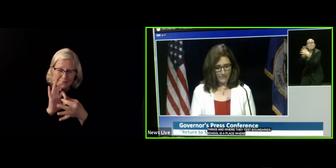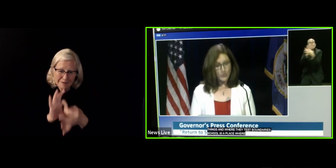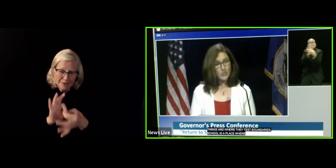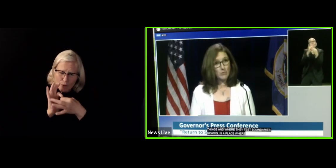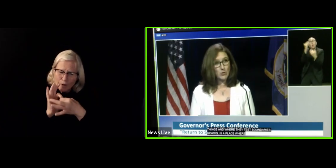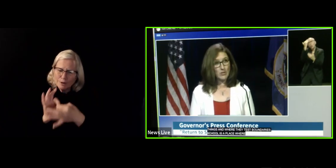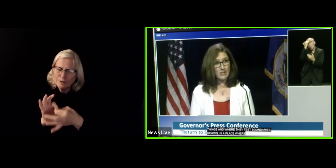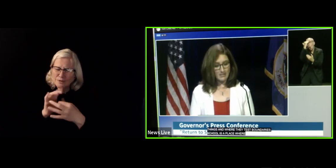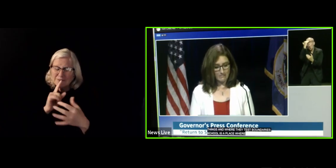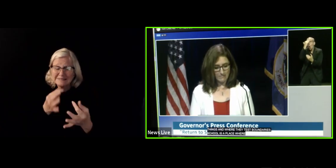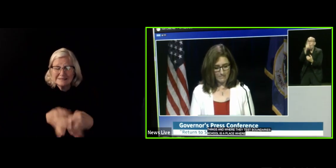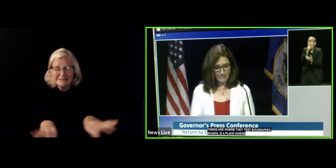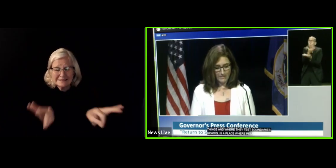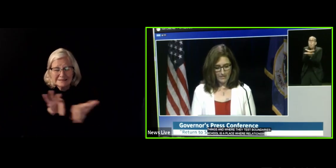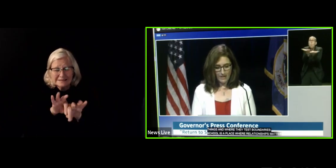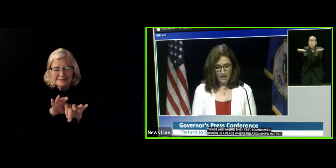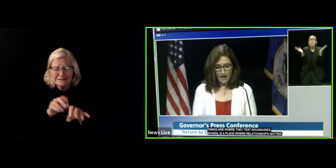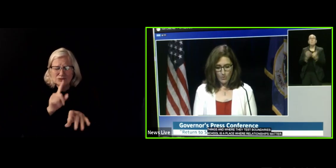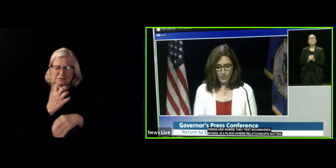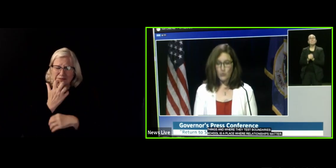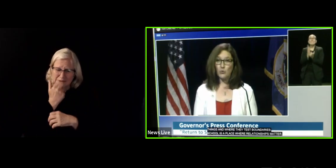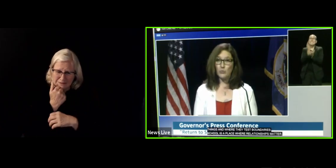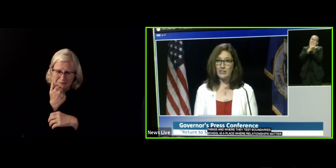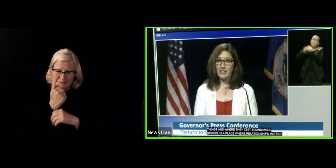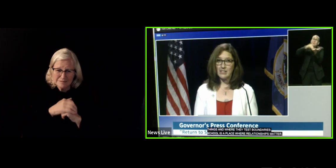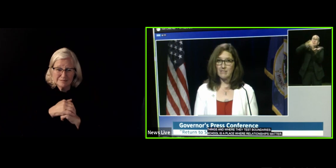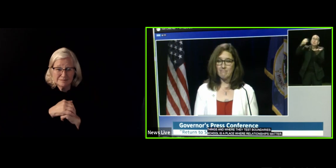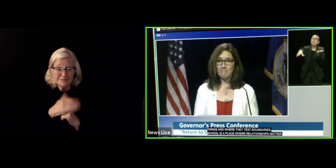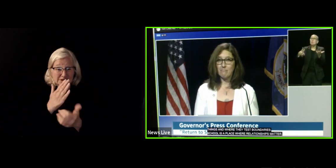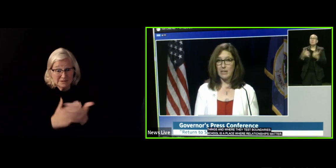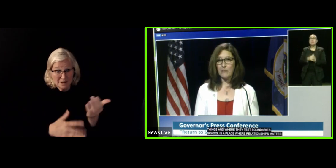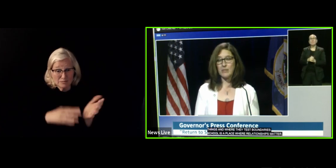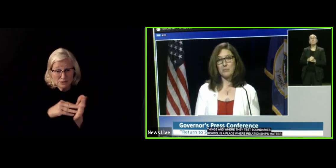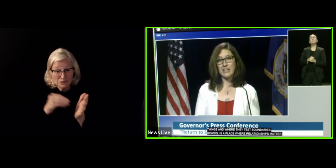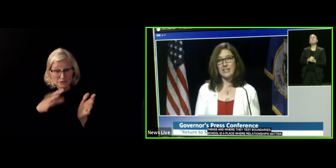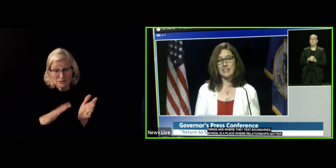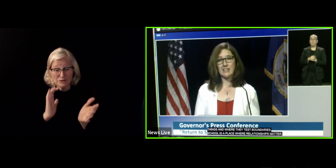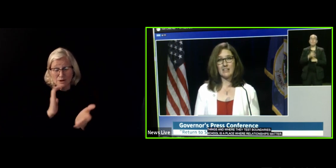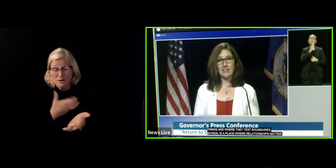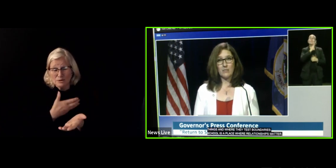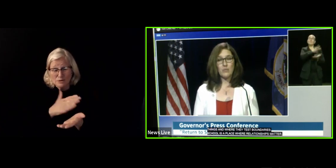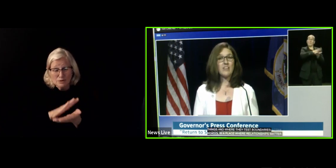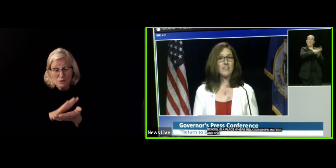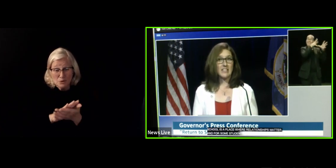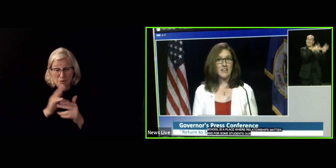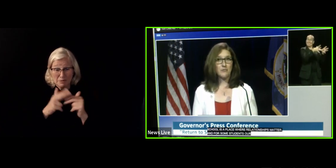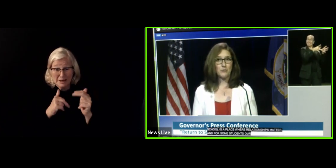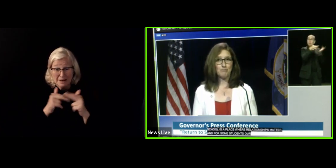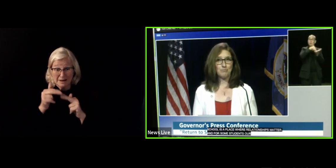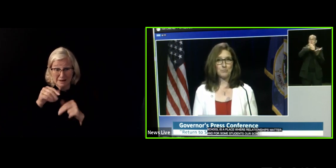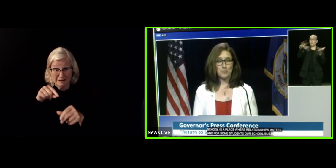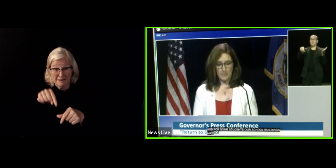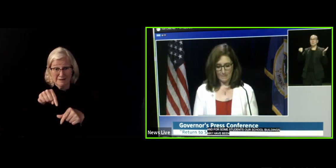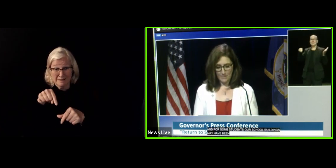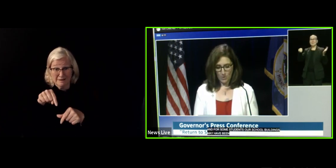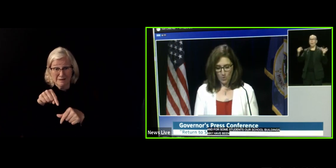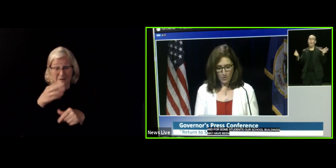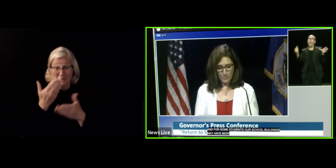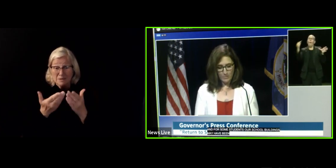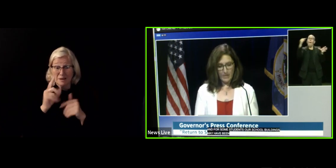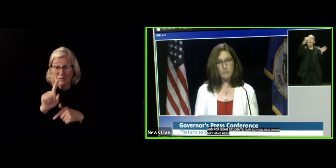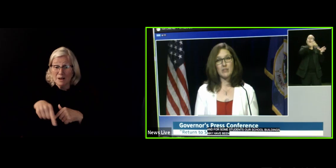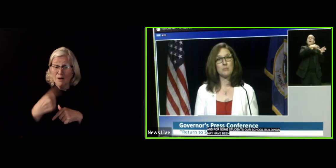And for some students, our school buildings may have been the place where they felt safe,